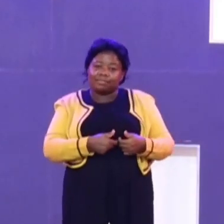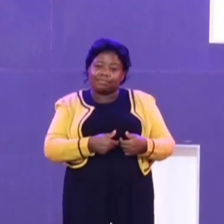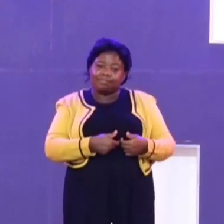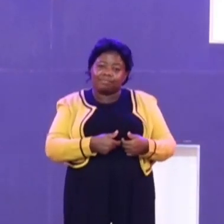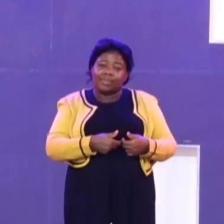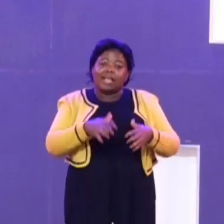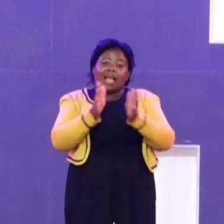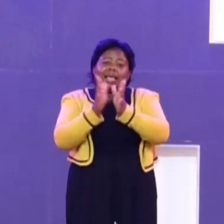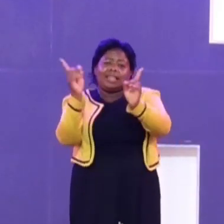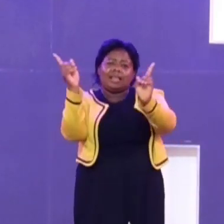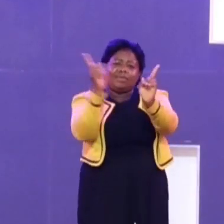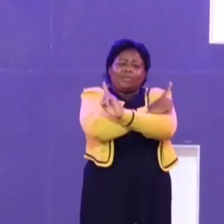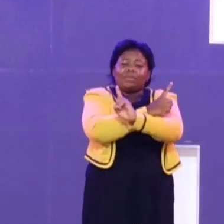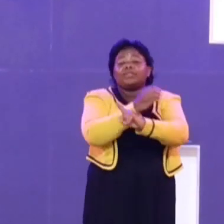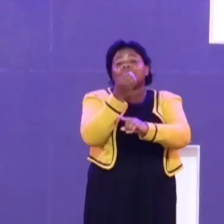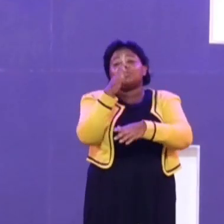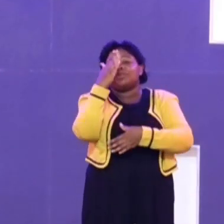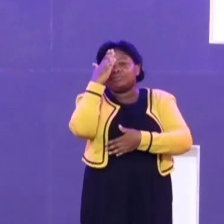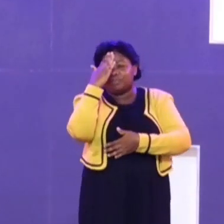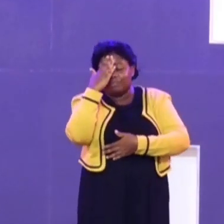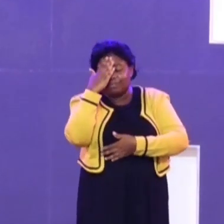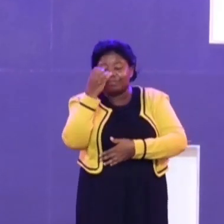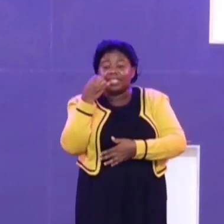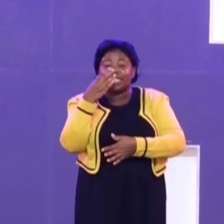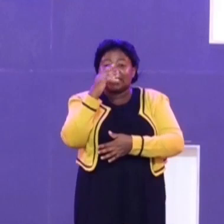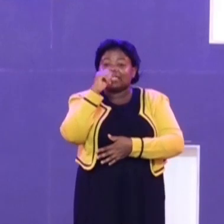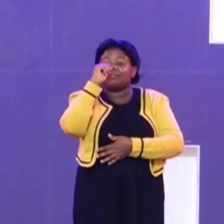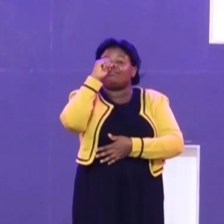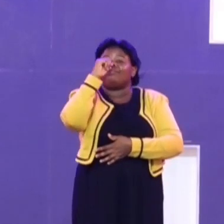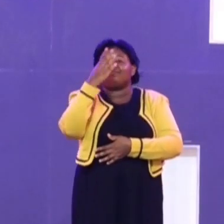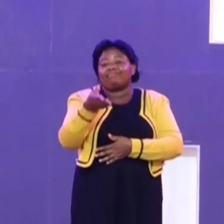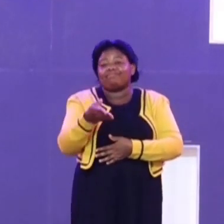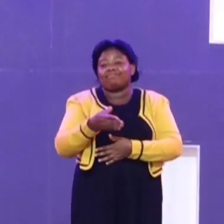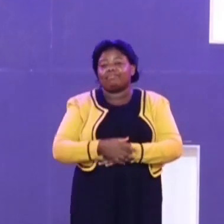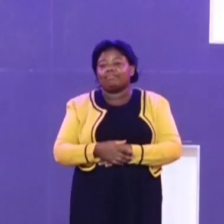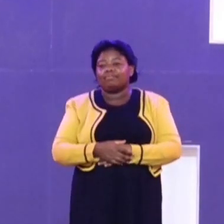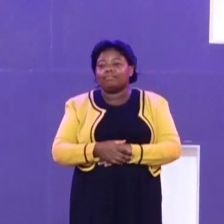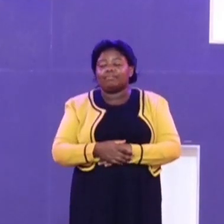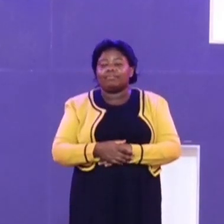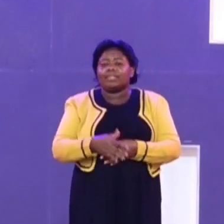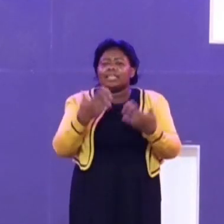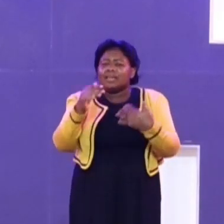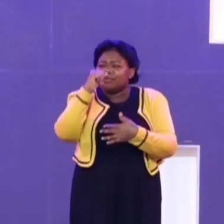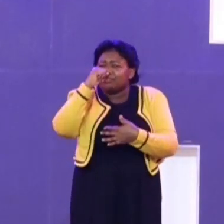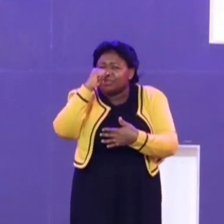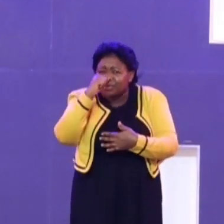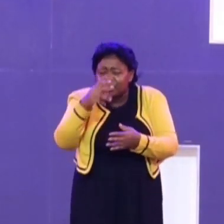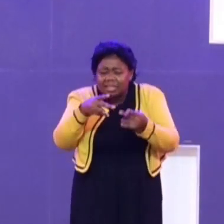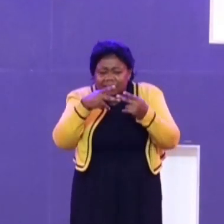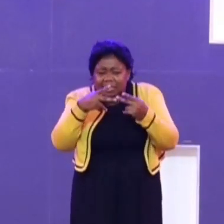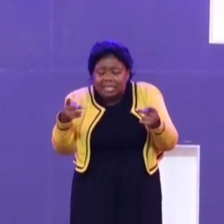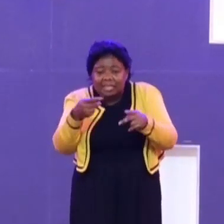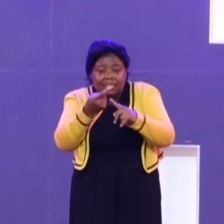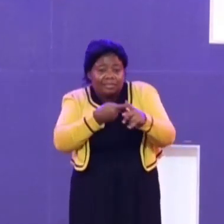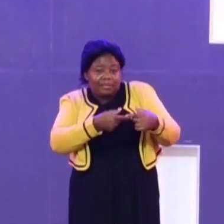the opposite of humbleness is pride. Era omuntu bw'ataba mukakamu aba n'amalala. So pride also comes from the